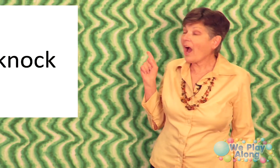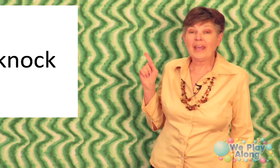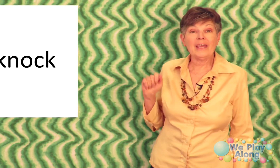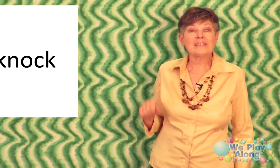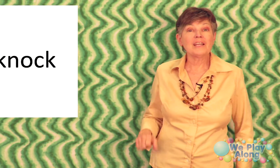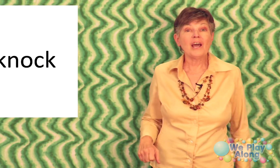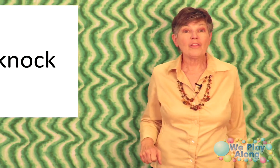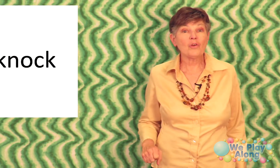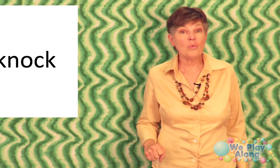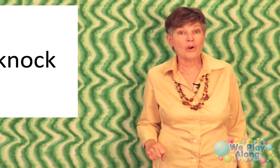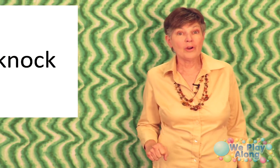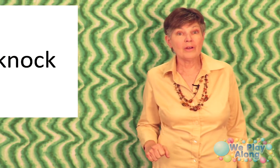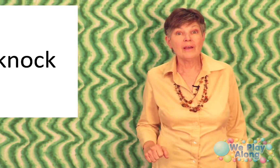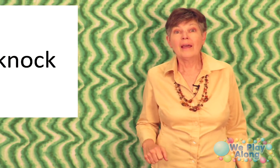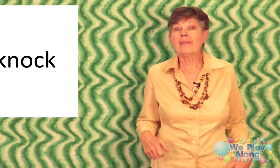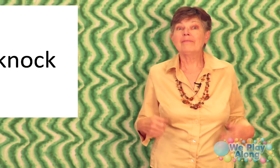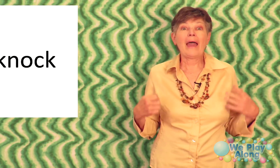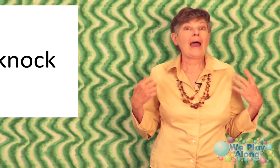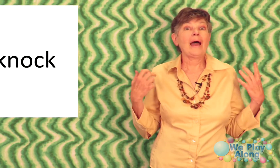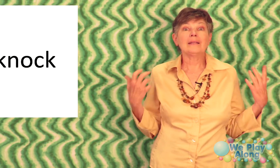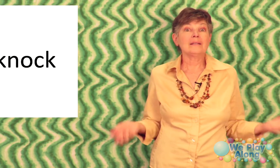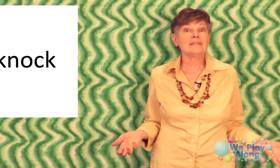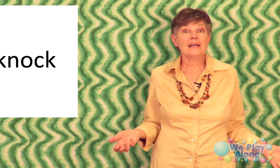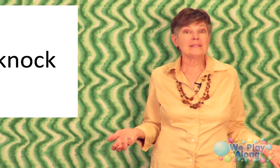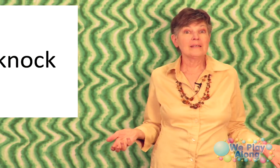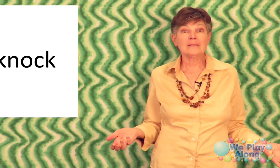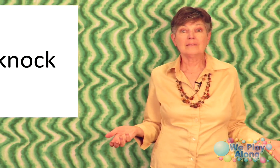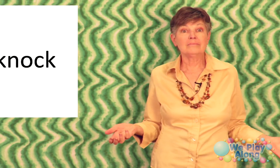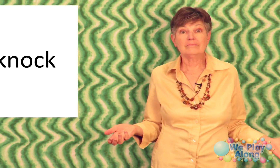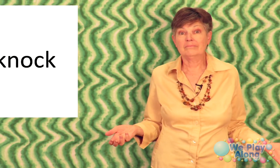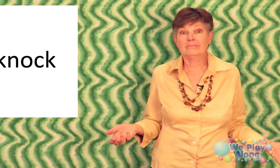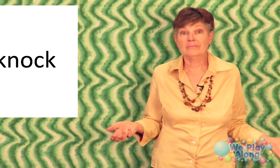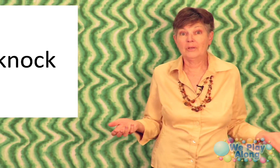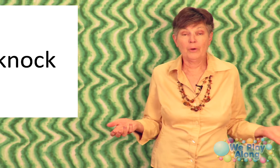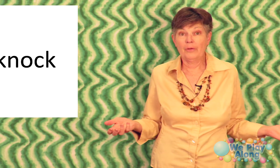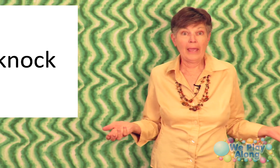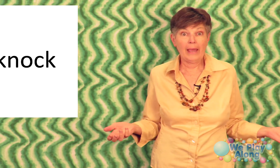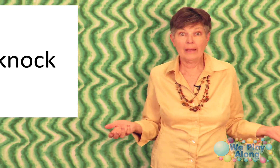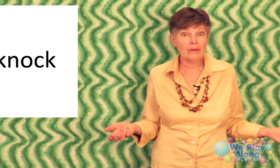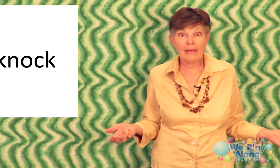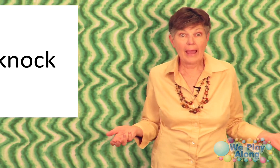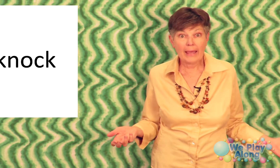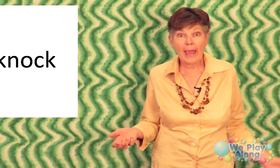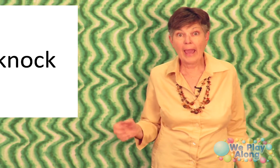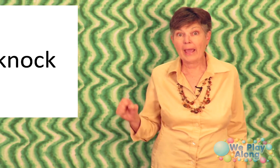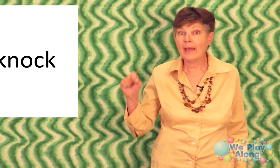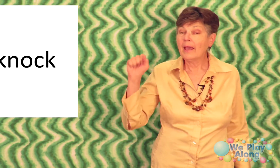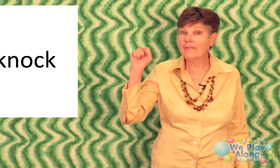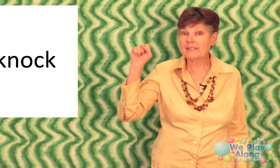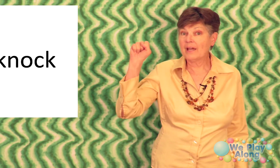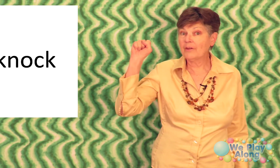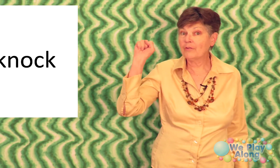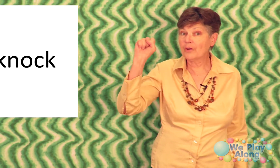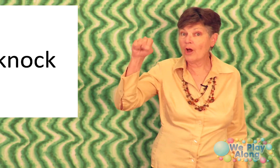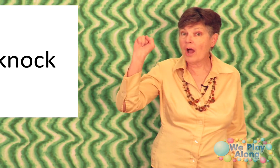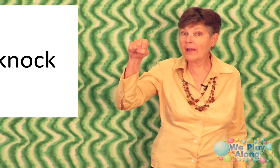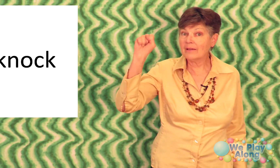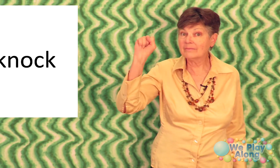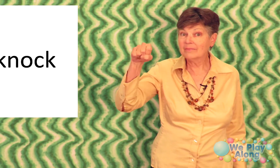Knock is another word that doesn't, where you can't hear that K, and the sign for knock